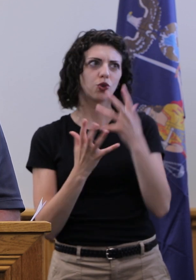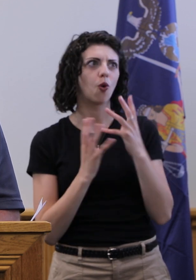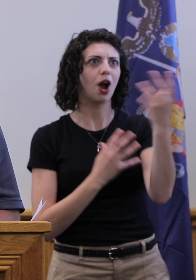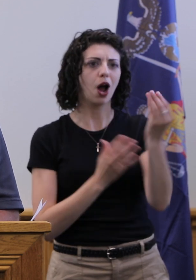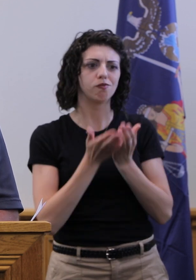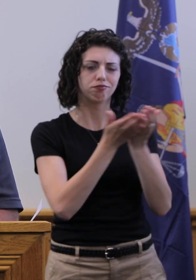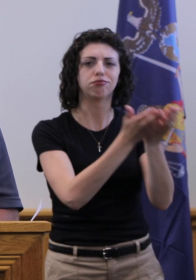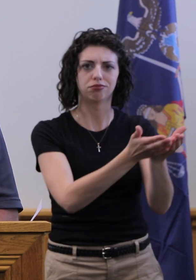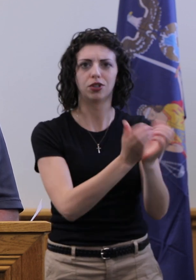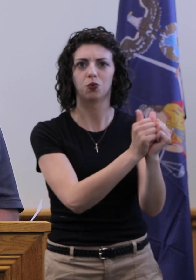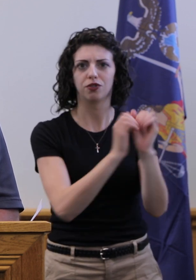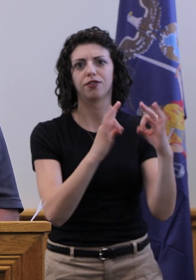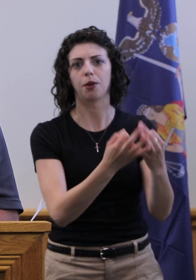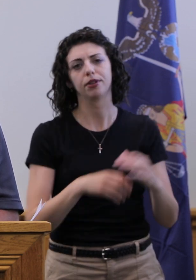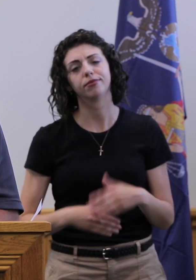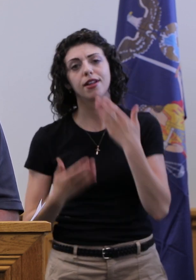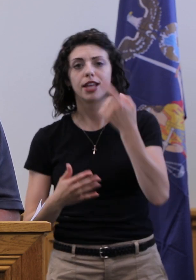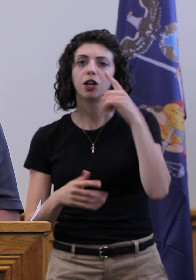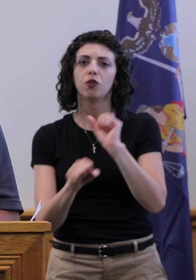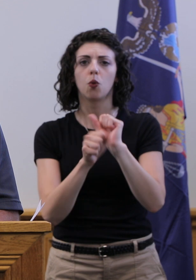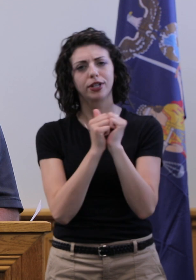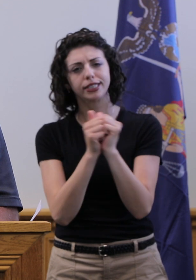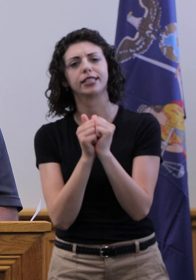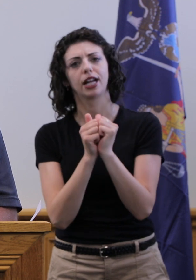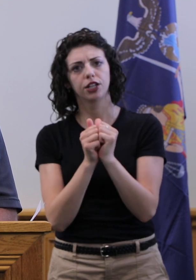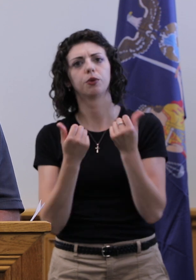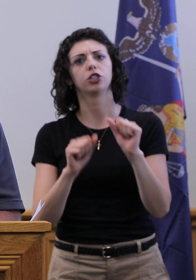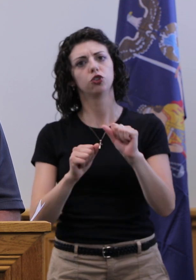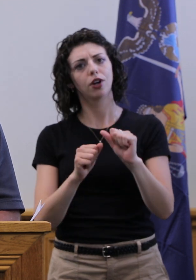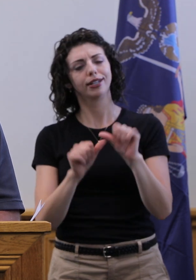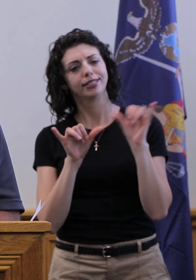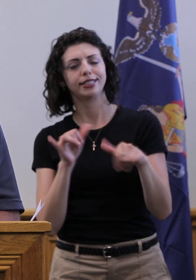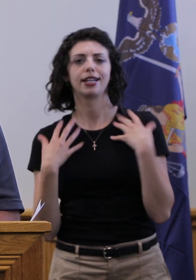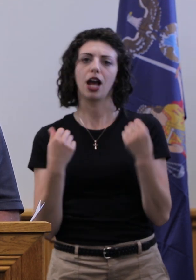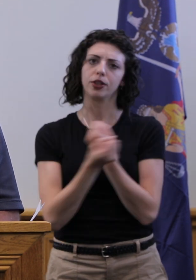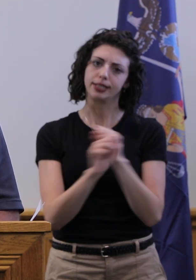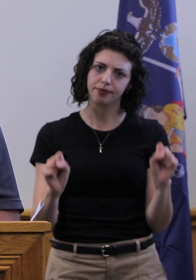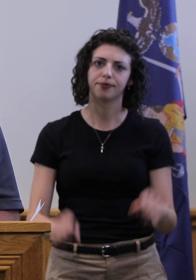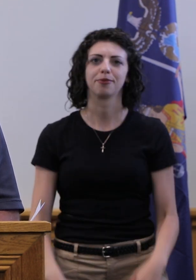patience and cooperation as we work together to keep the community healthy and safe.